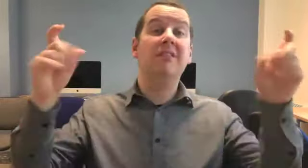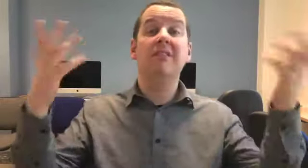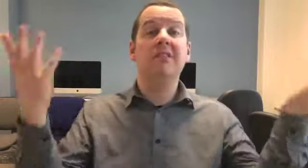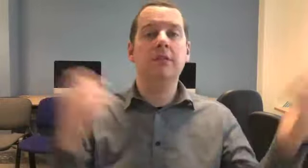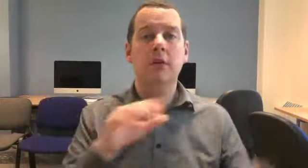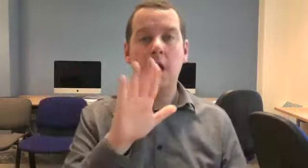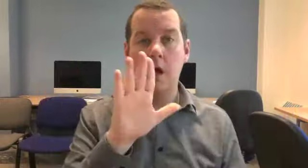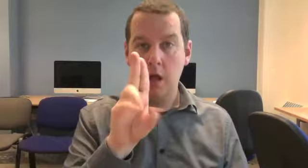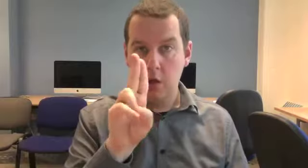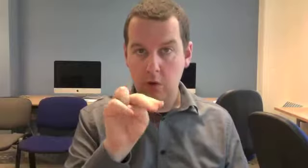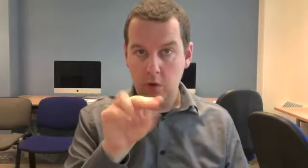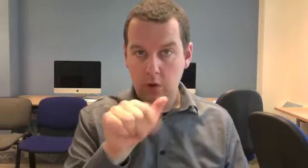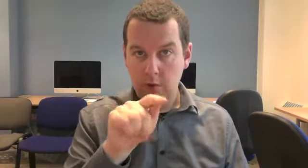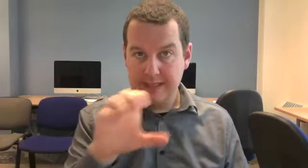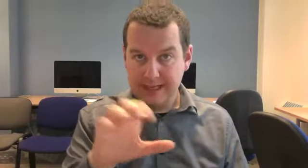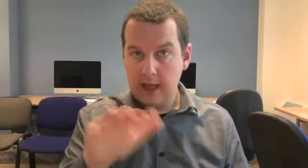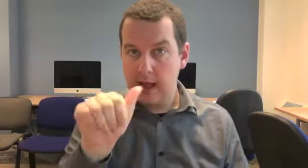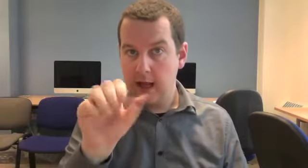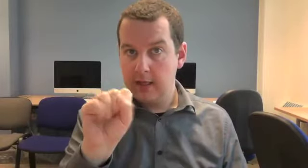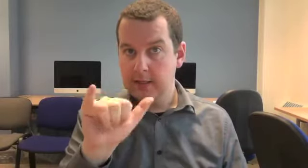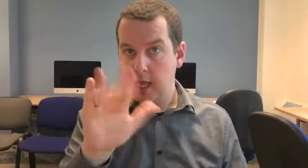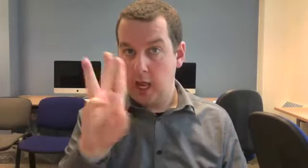old phraseology for them was lunatic asylums.